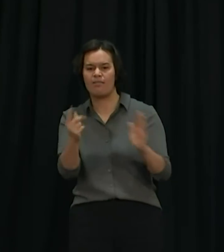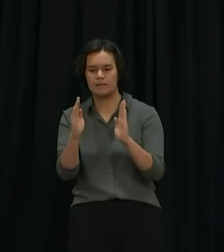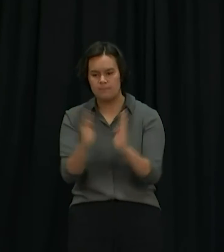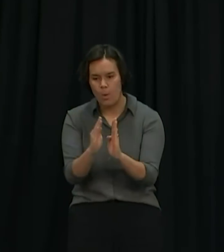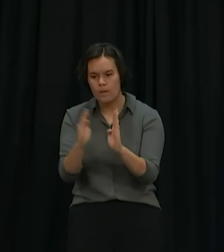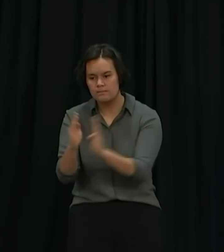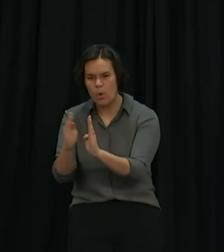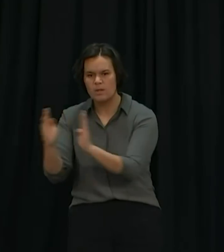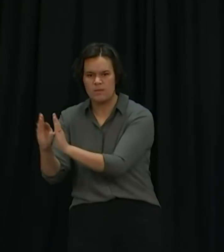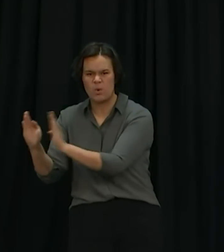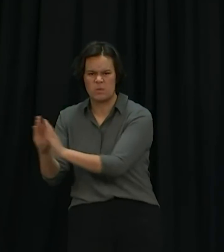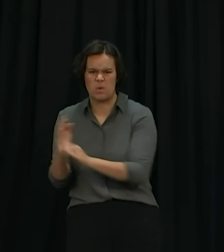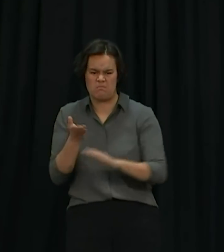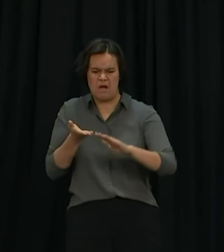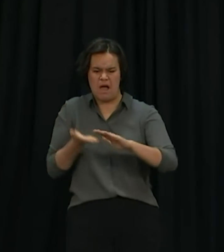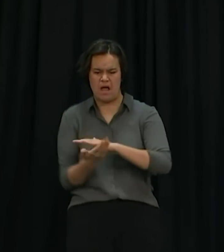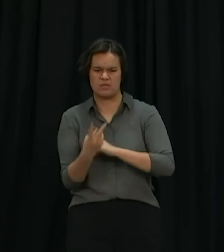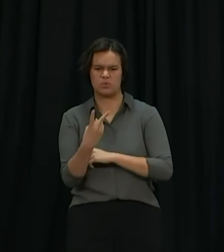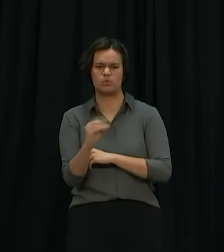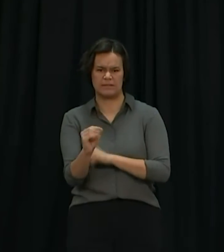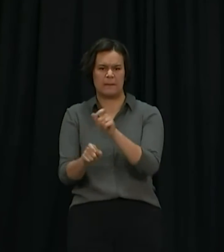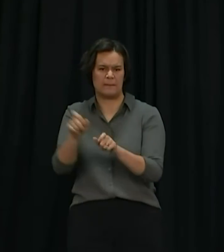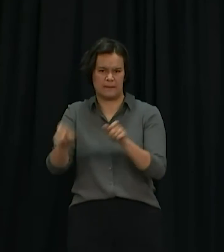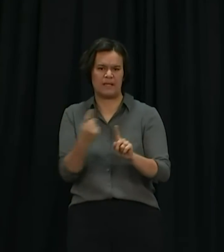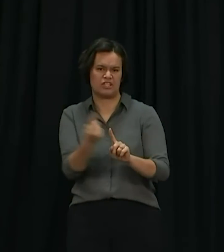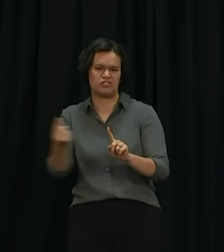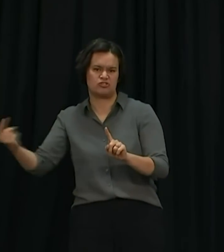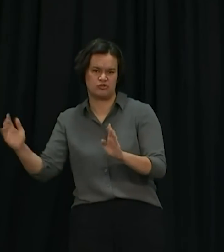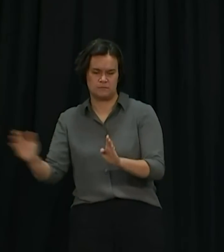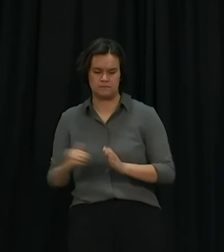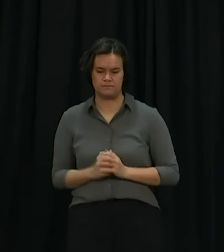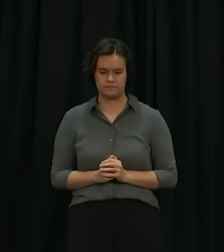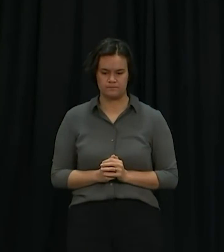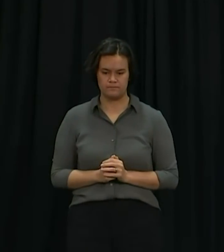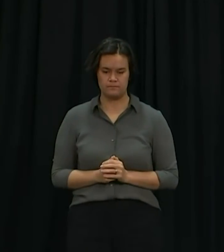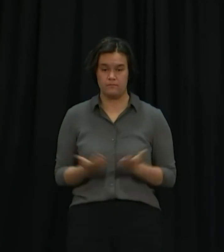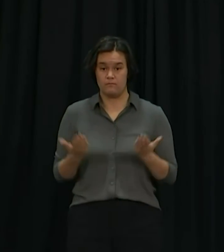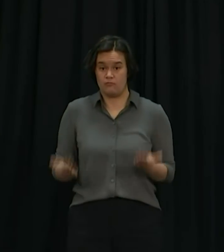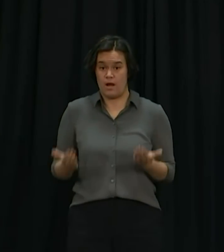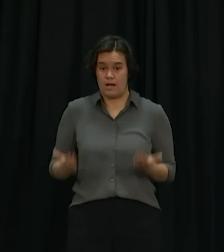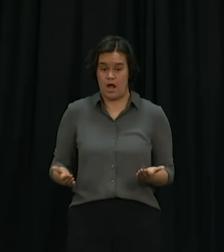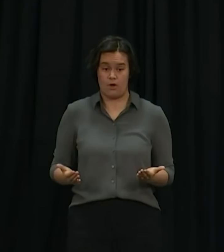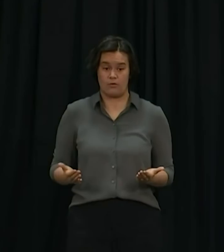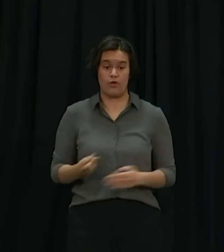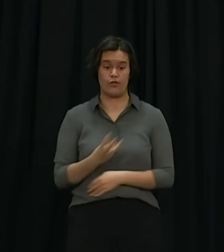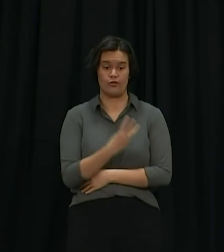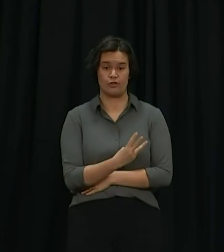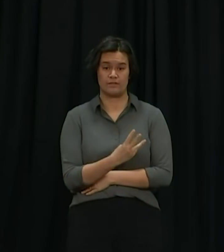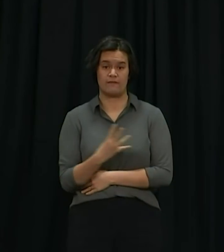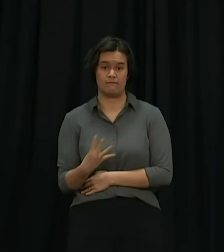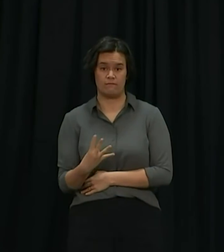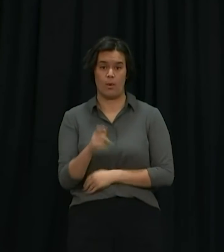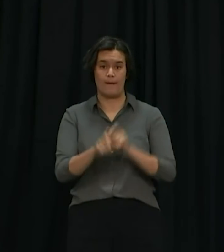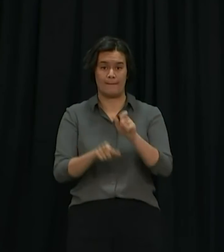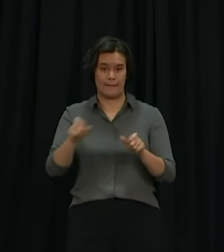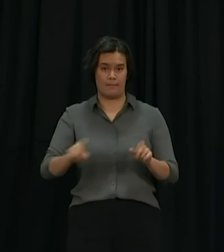clusters have fewer than 20 people associated with them. Now, at the moment, we have 34 people in hospital as a